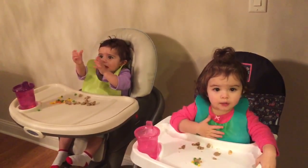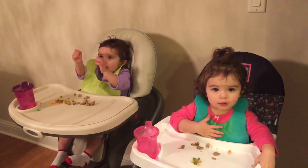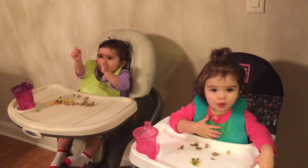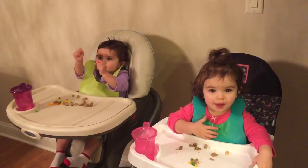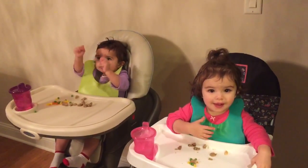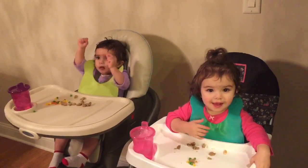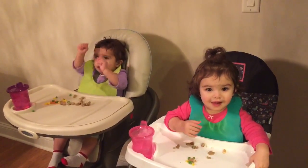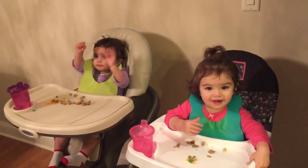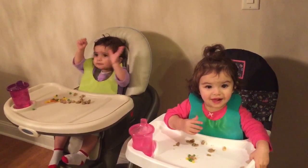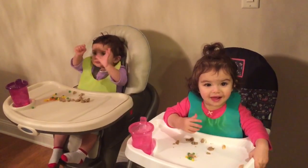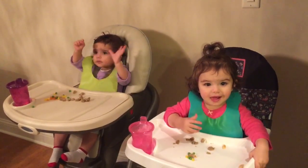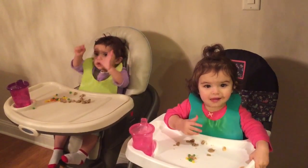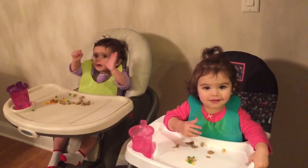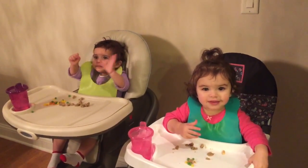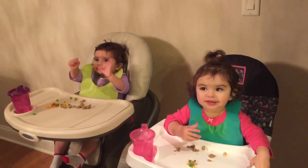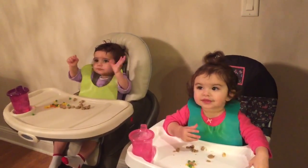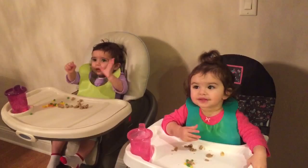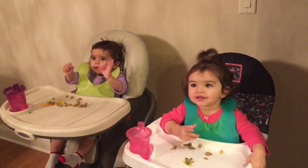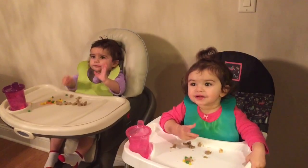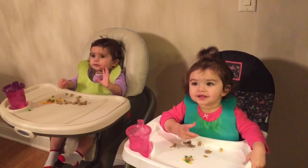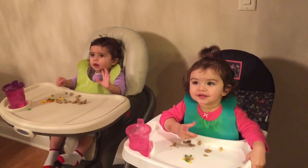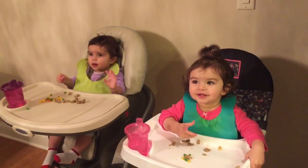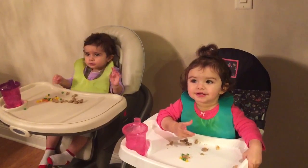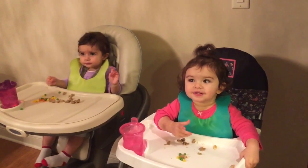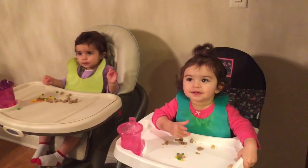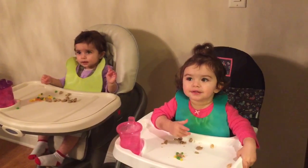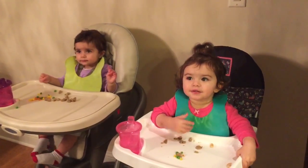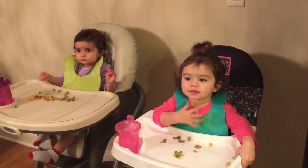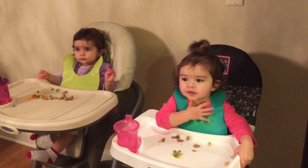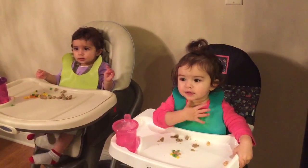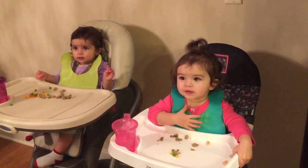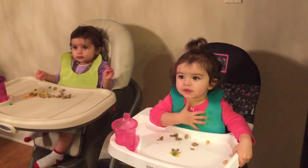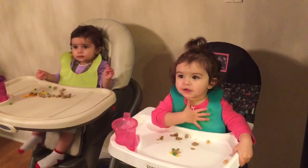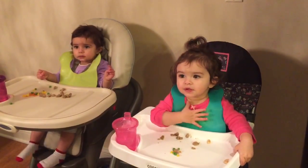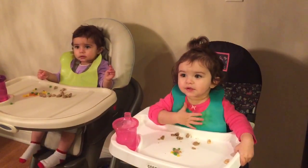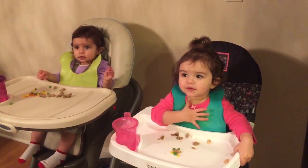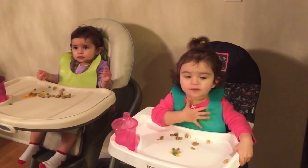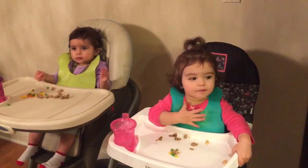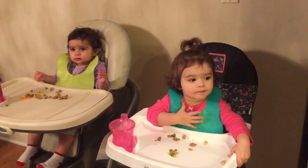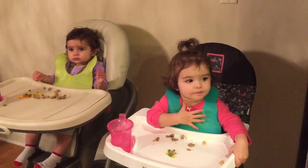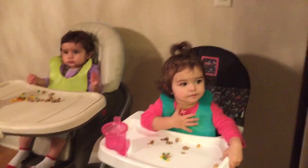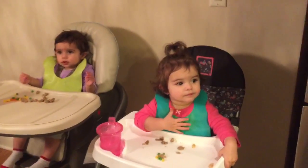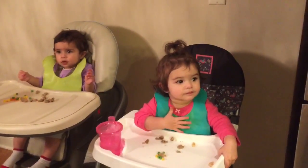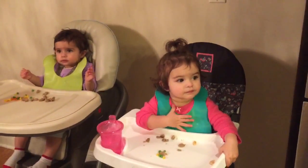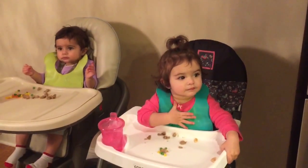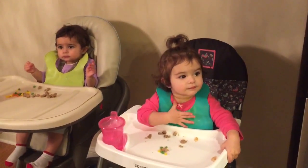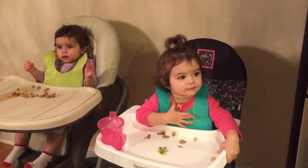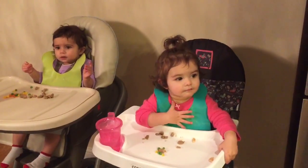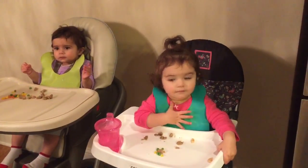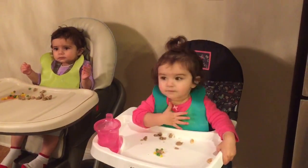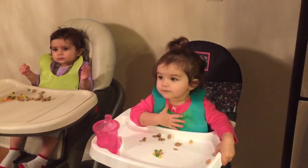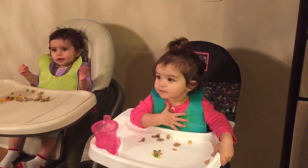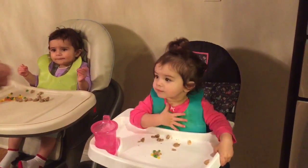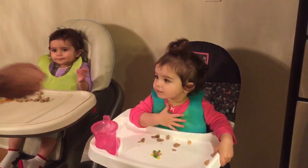is What would Hannah like? You want some more? Papa, put them. She says please.